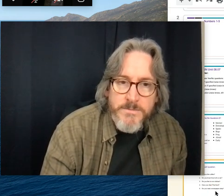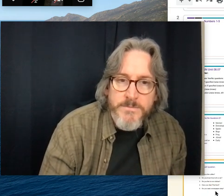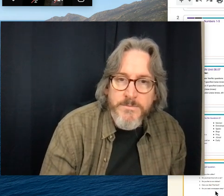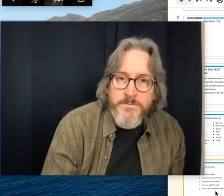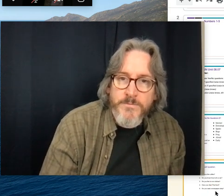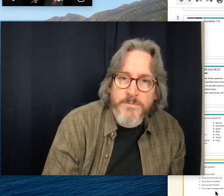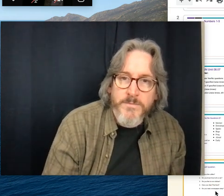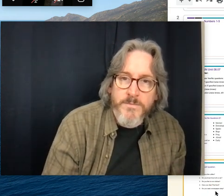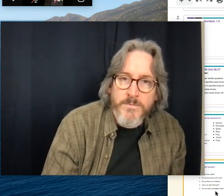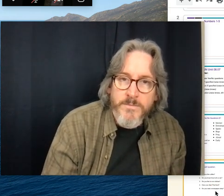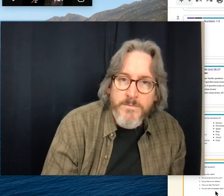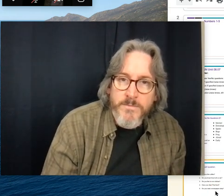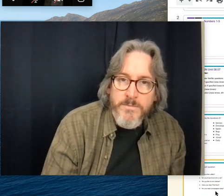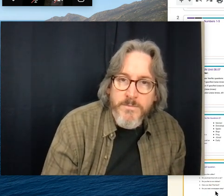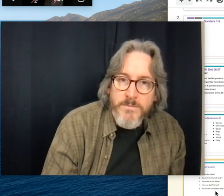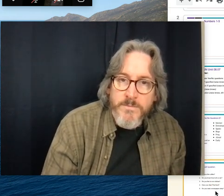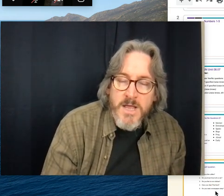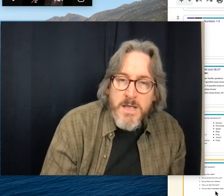And